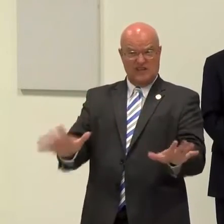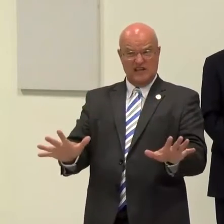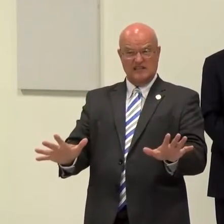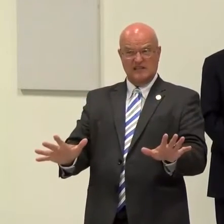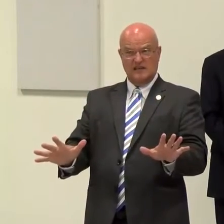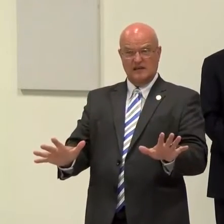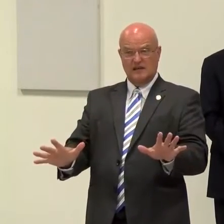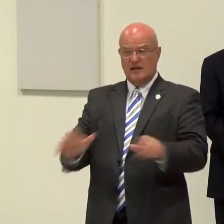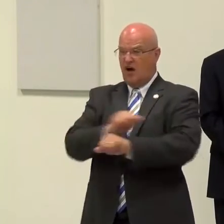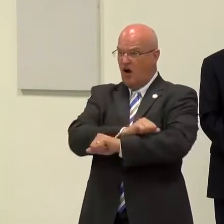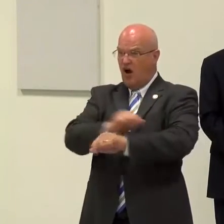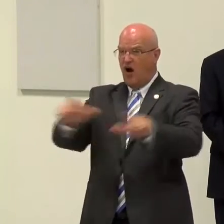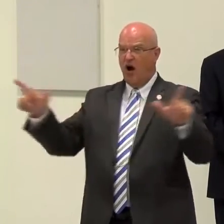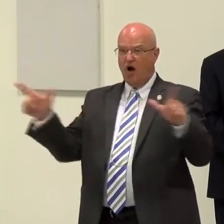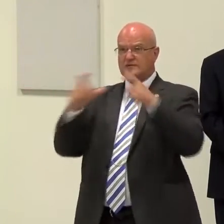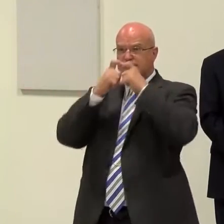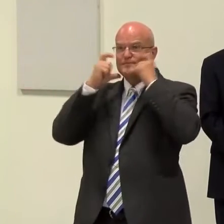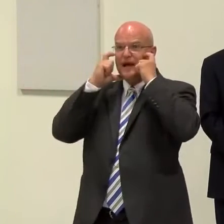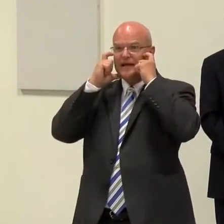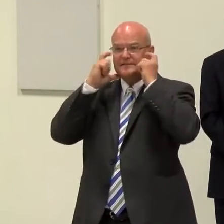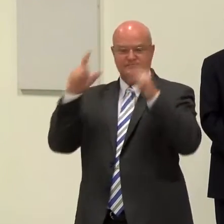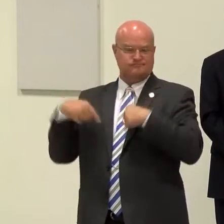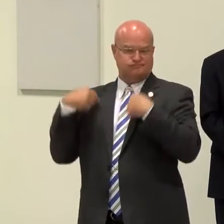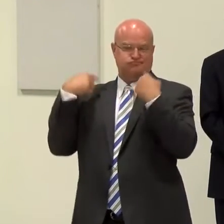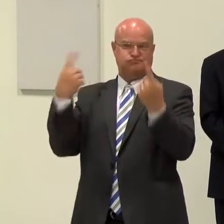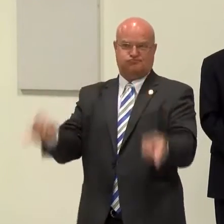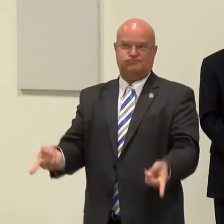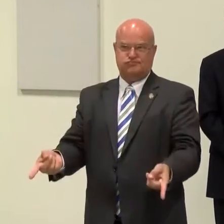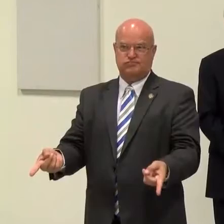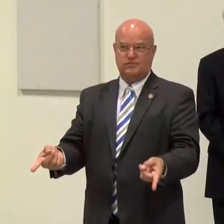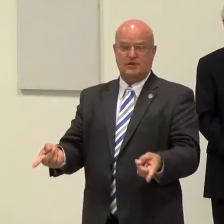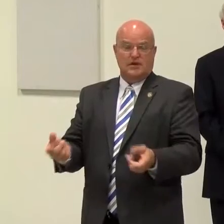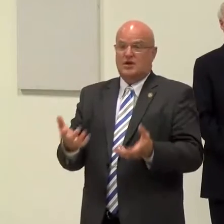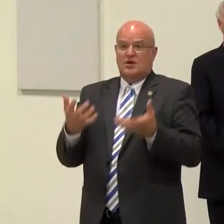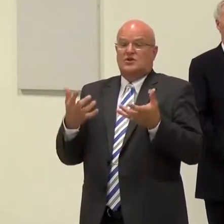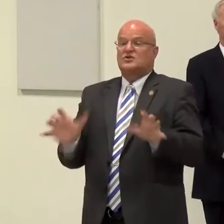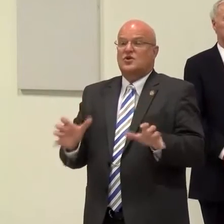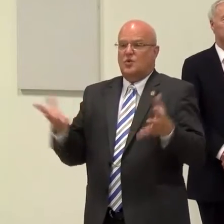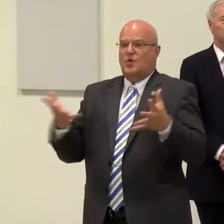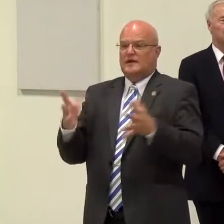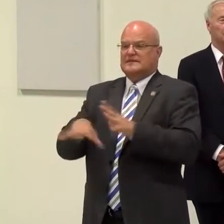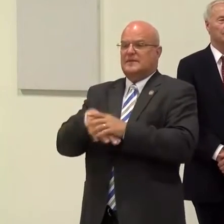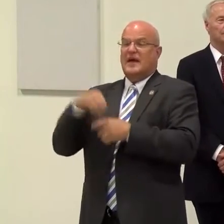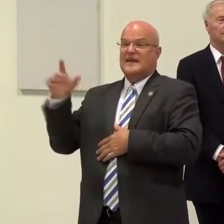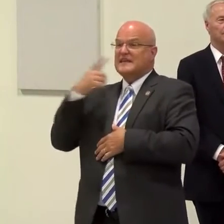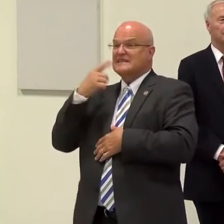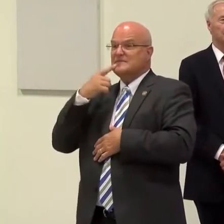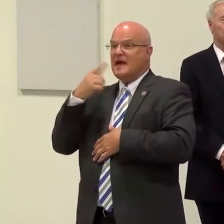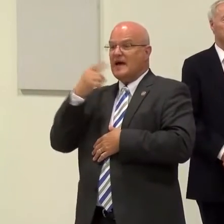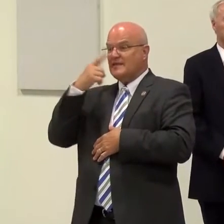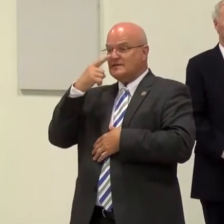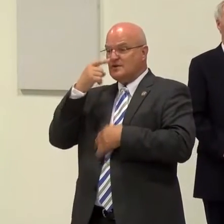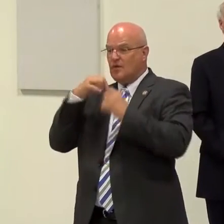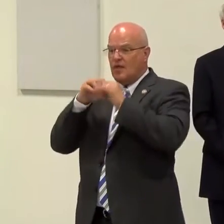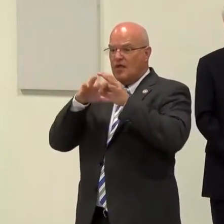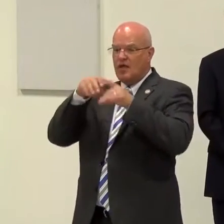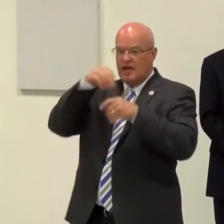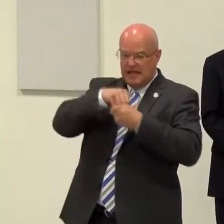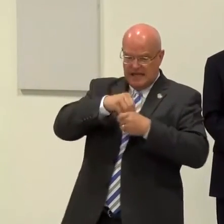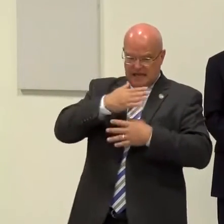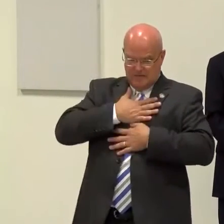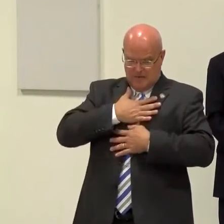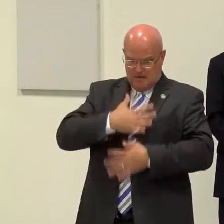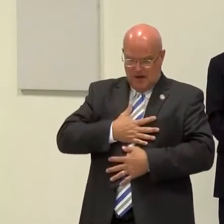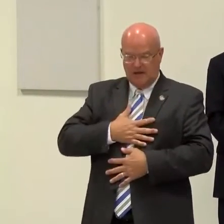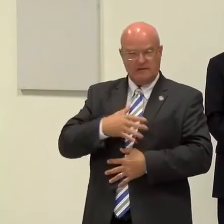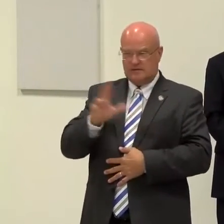done, your surgeon is always wearing a surgical mask because you don't want what's coming out of his mouth and his nose in your